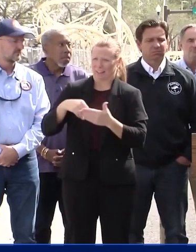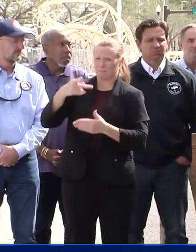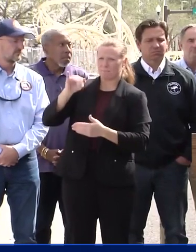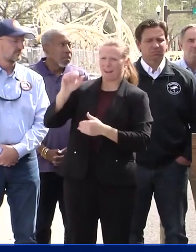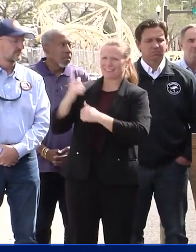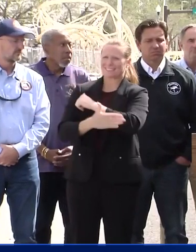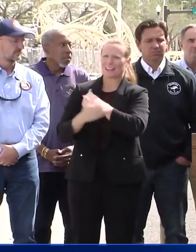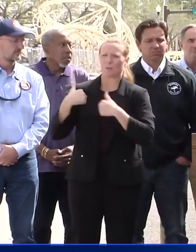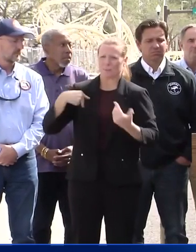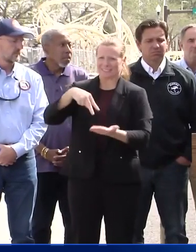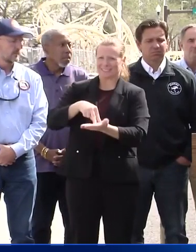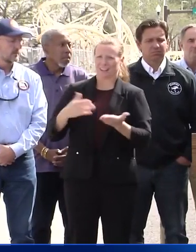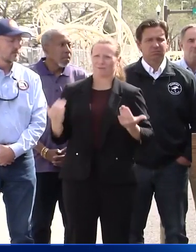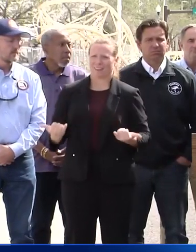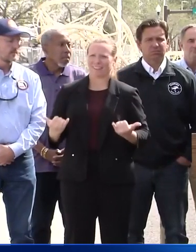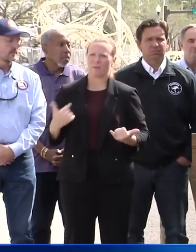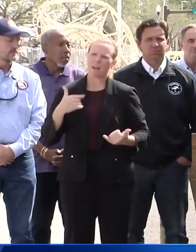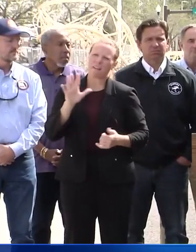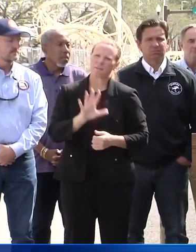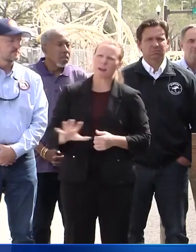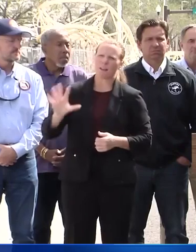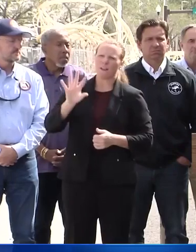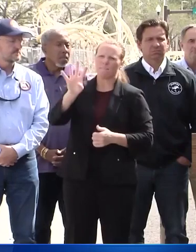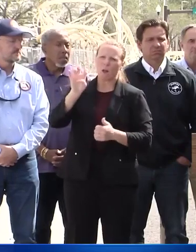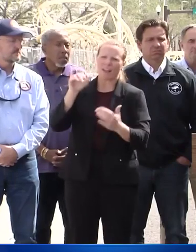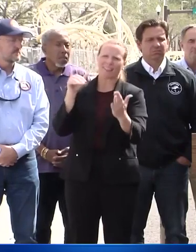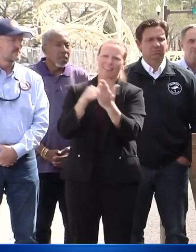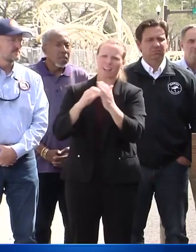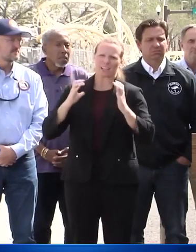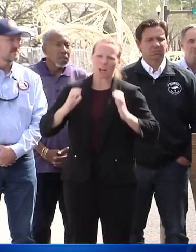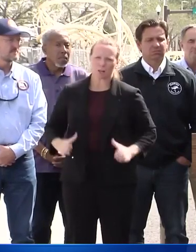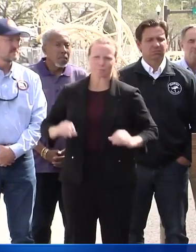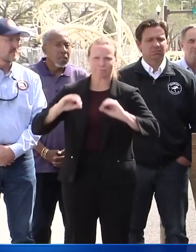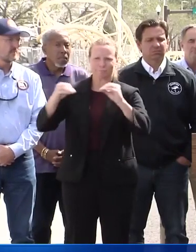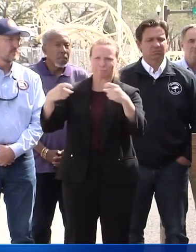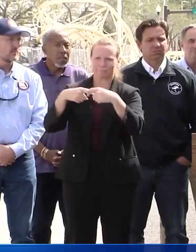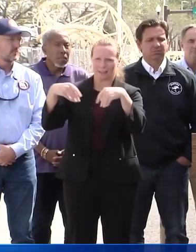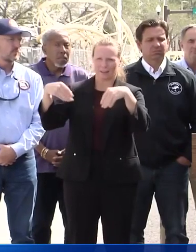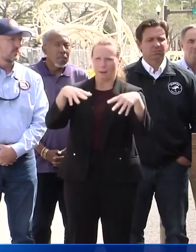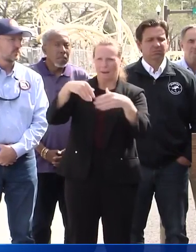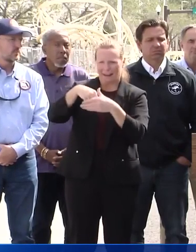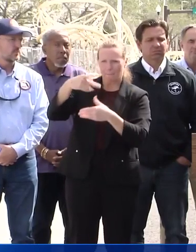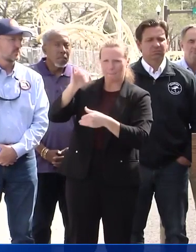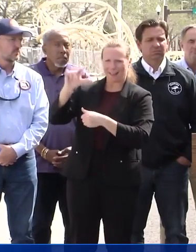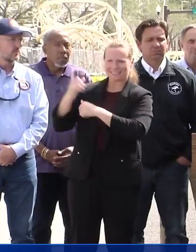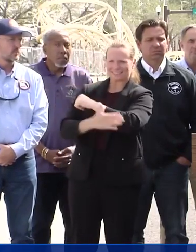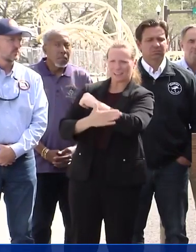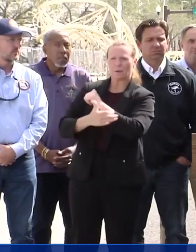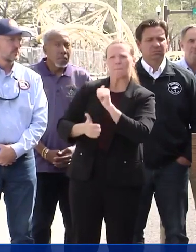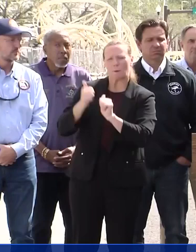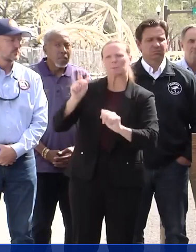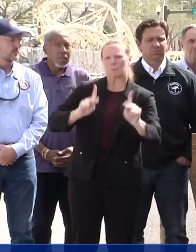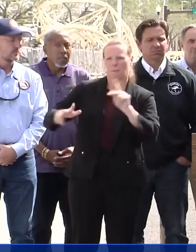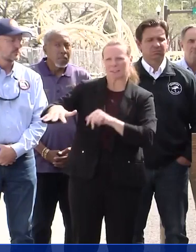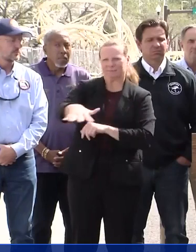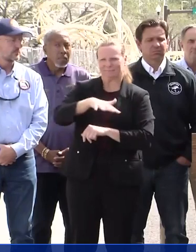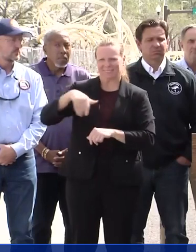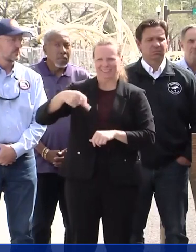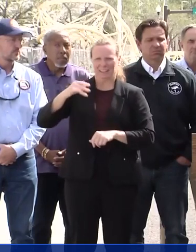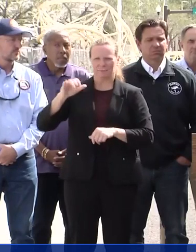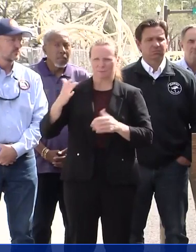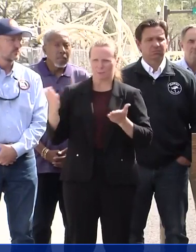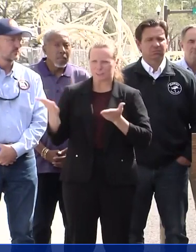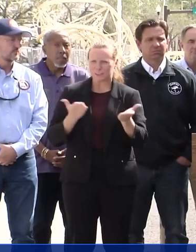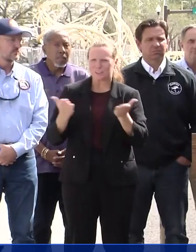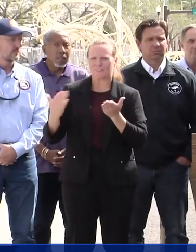we currently have about 400,000 customers off. Pinellas County is our most populated county that we serve. We